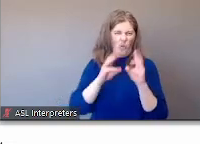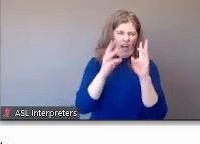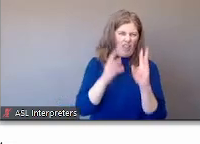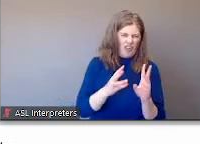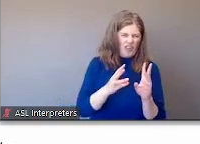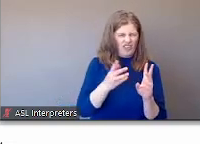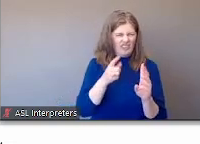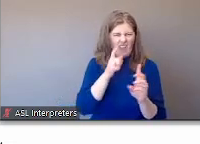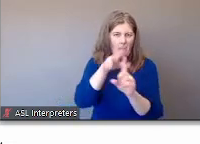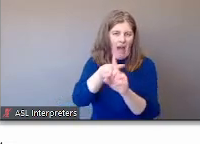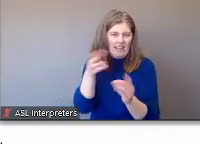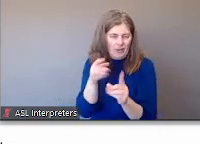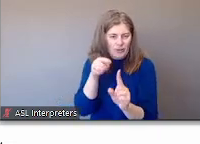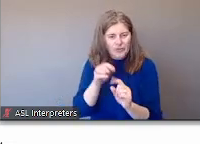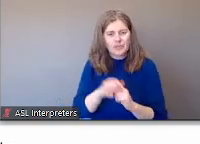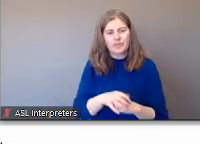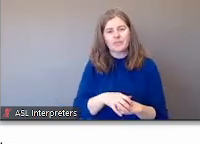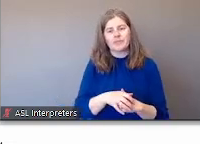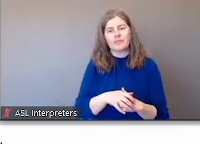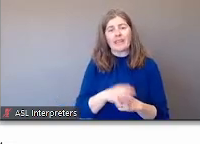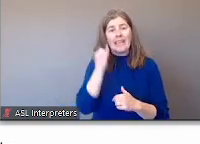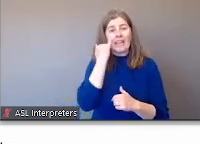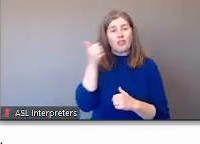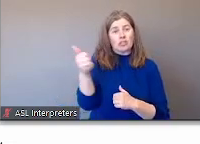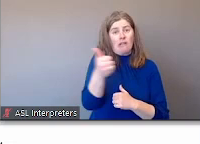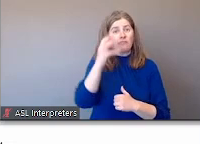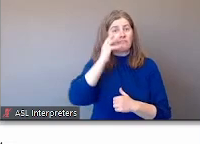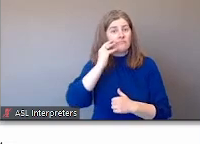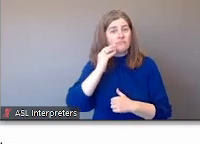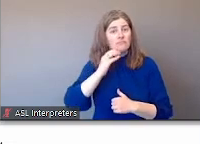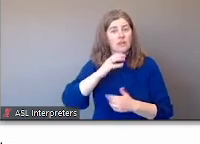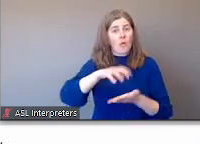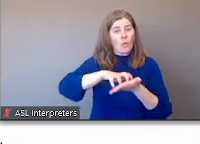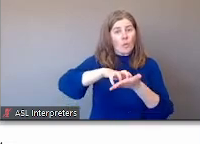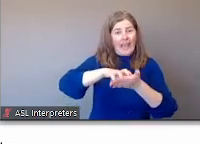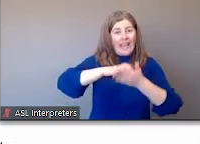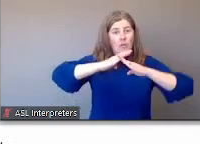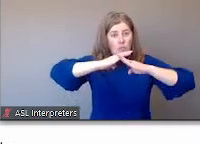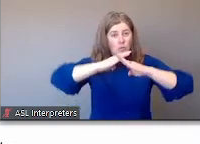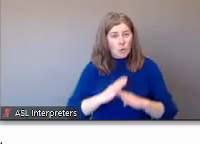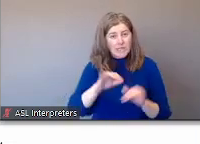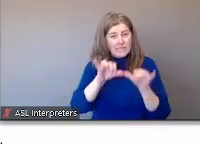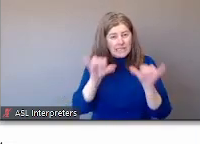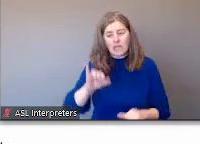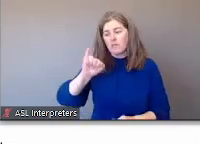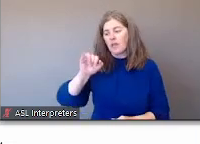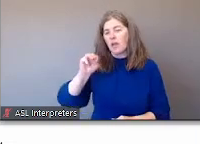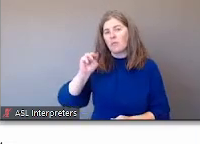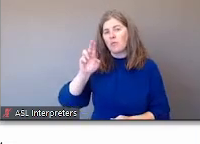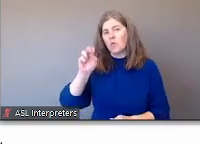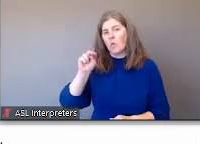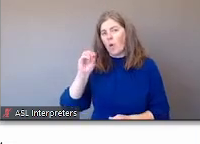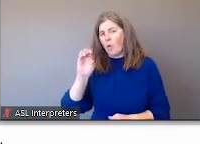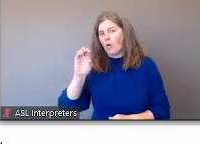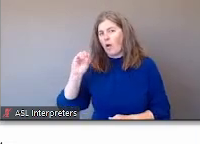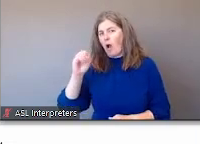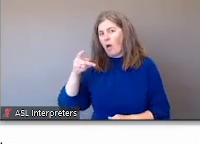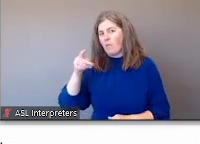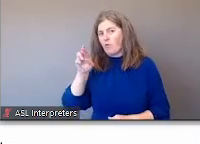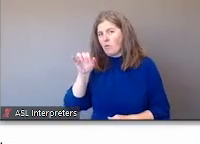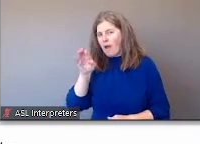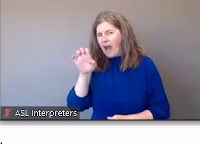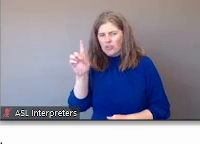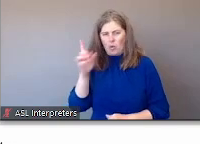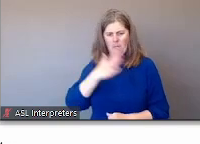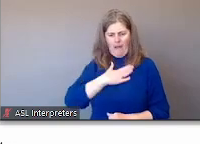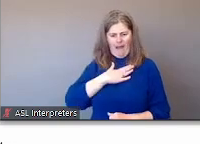too, is if you're immunocompromised or have serious risk factors, you might, excuse me,